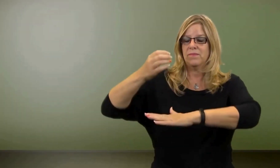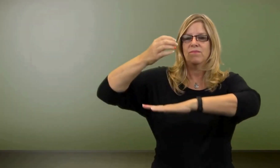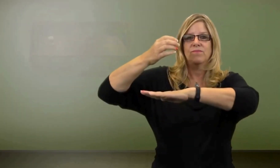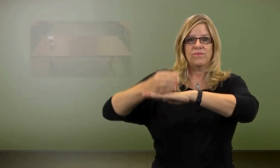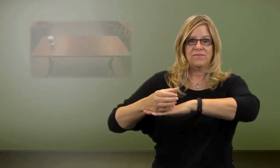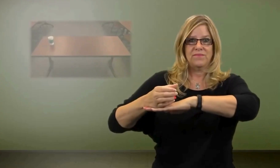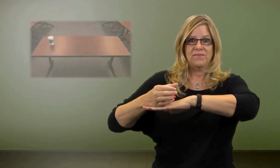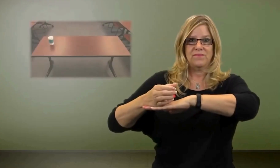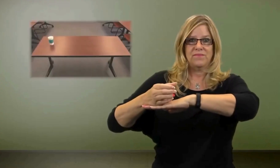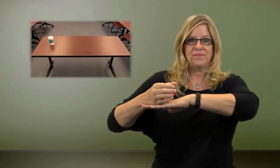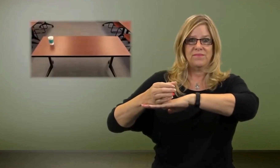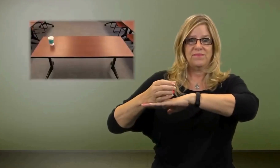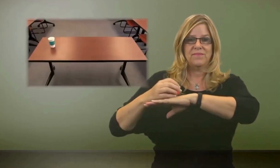The cup is on the left side of the table.